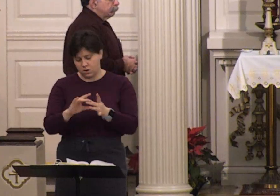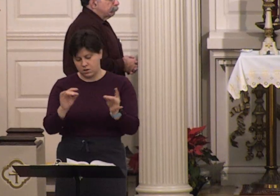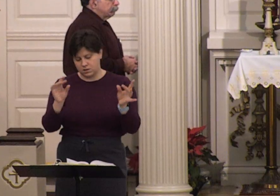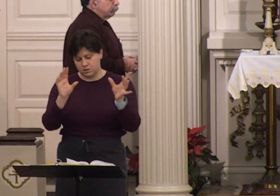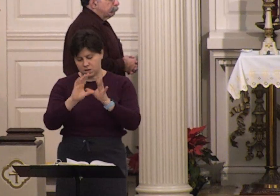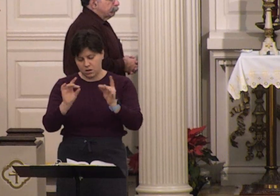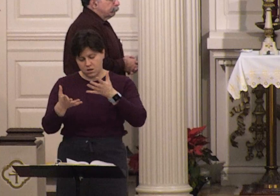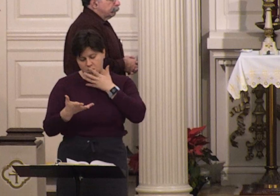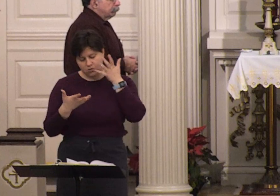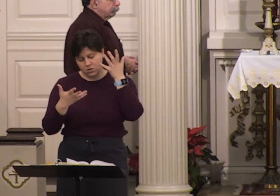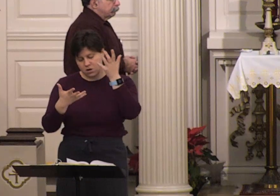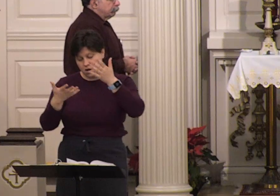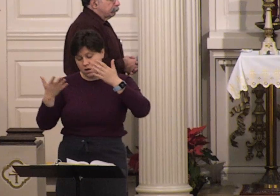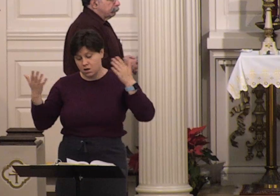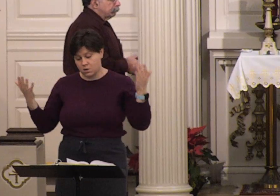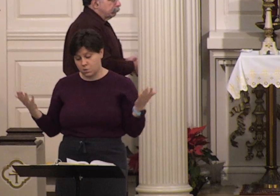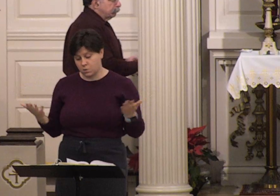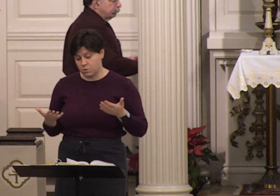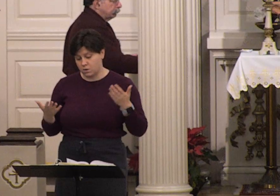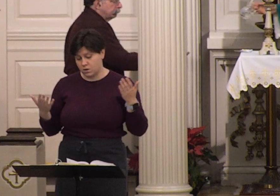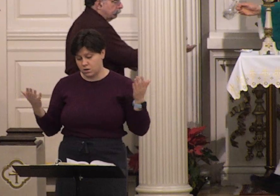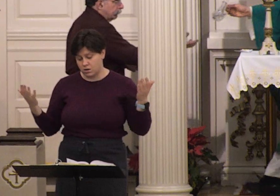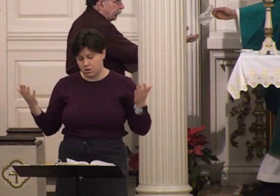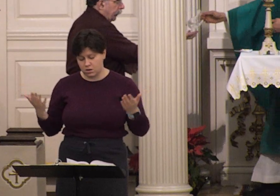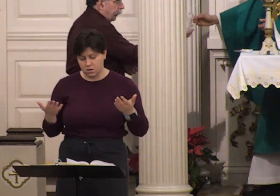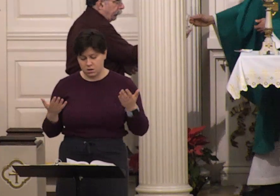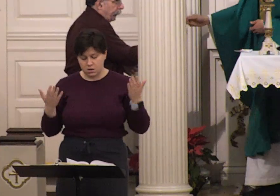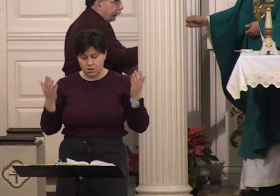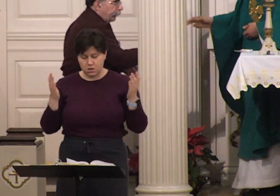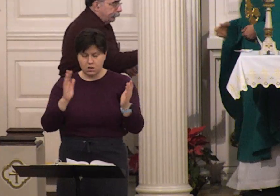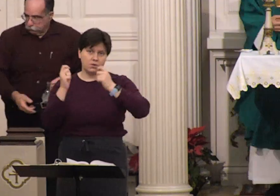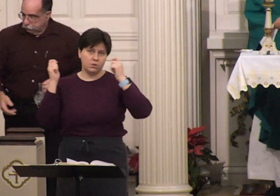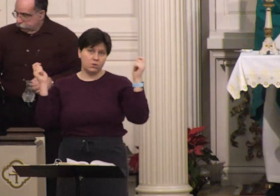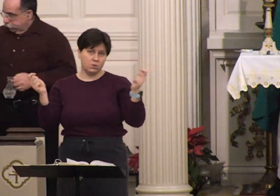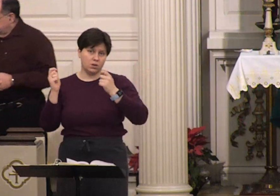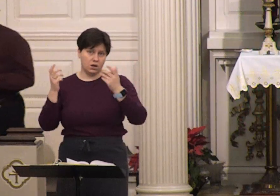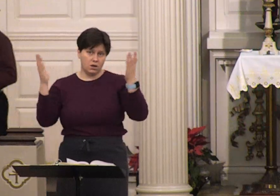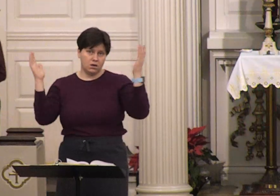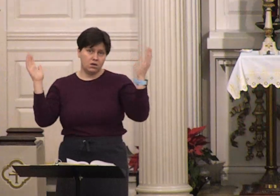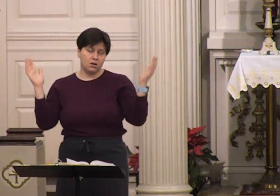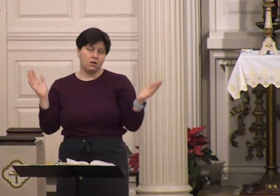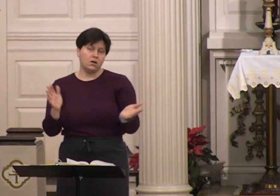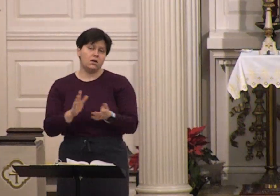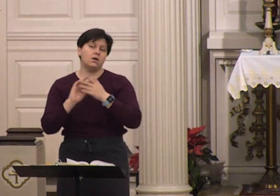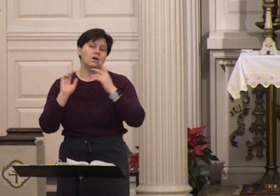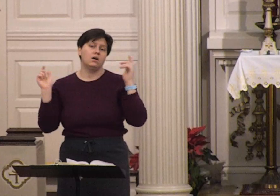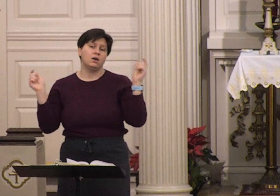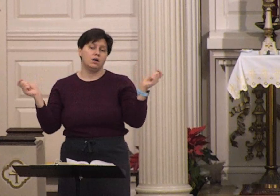voice they cry, Alleluia,